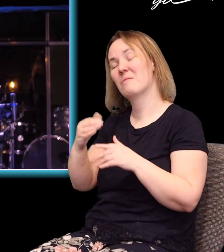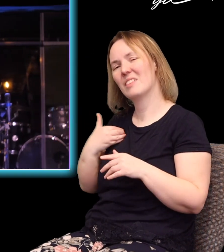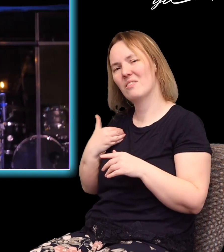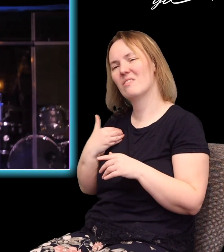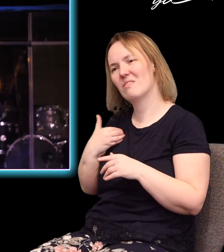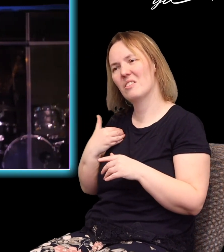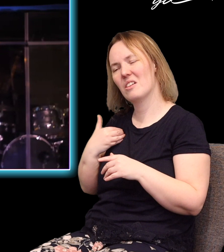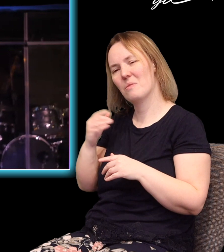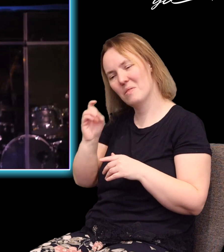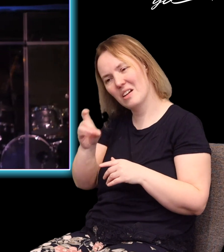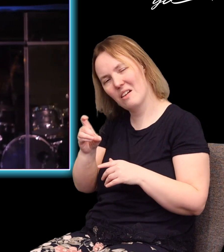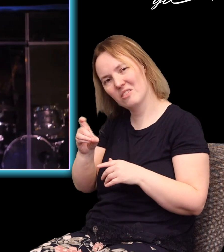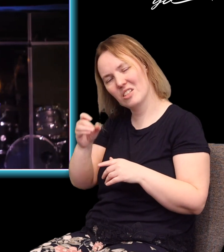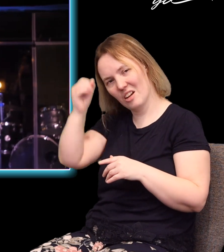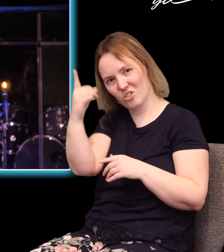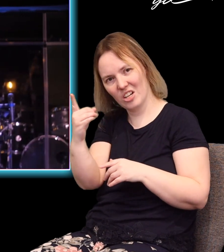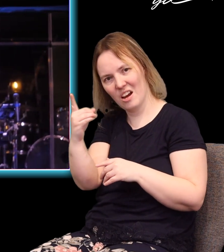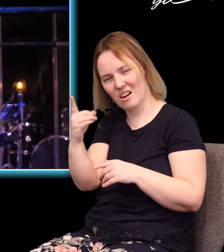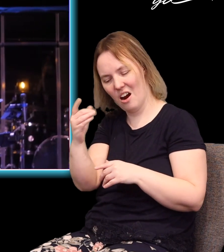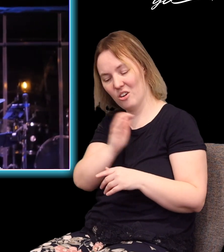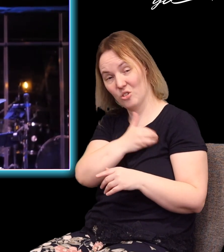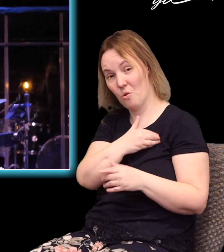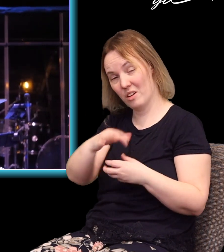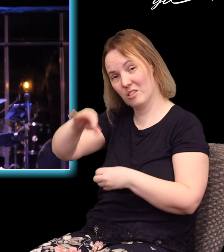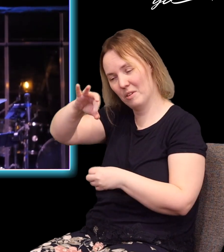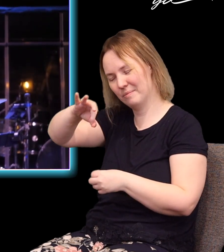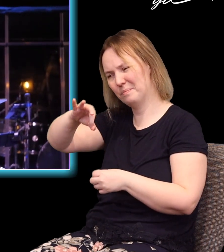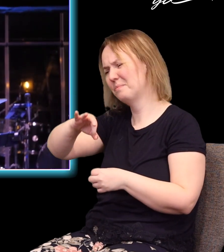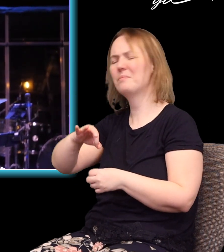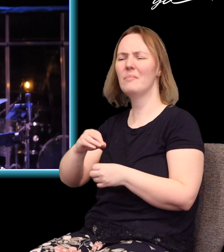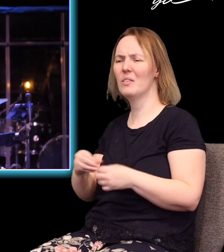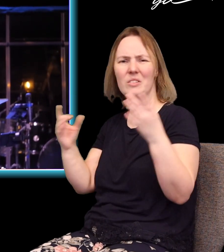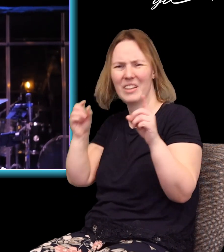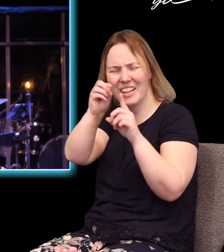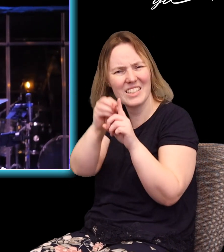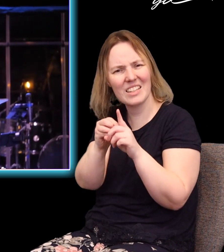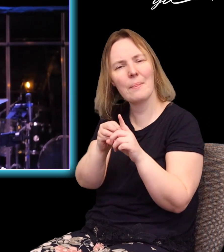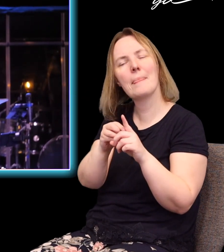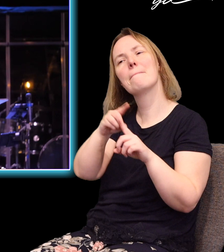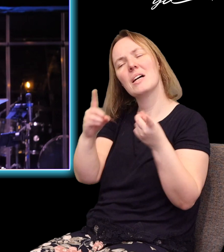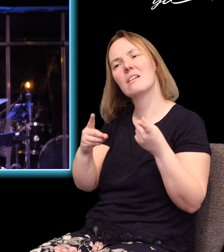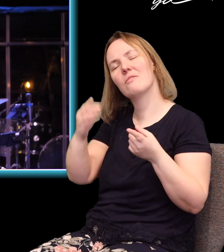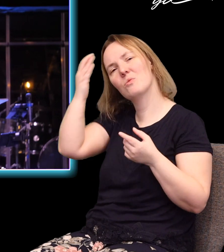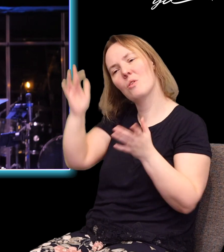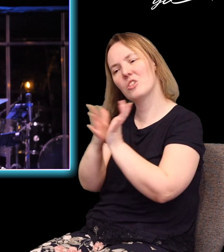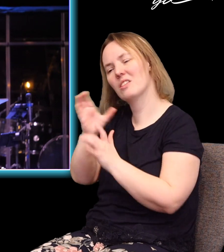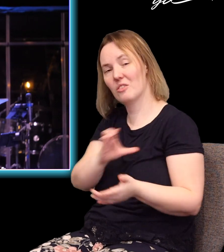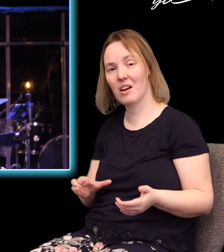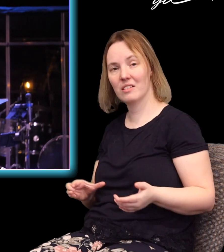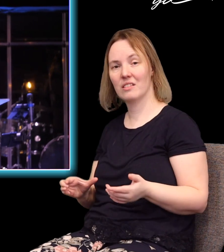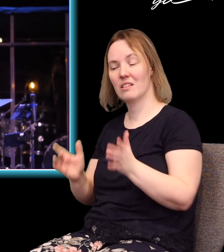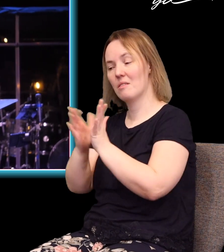to understand our soul and our spirit. I won't go into great detail this morning, but if you know Jesus Christ, the Bible